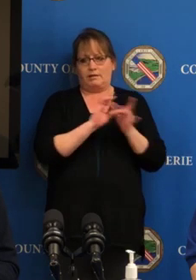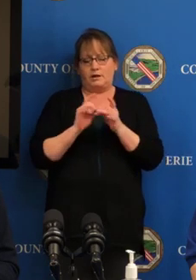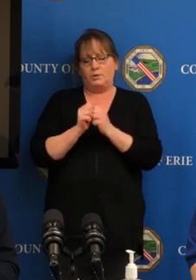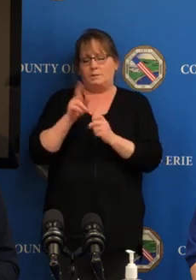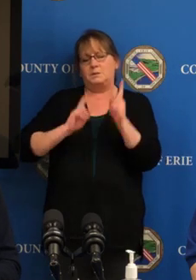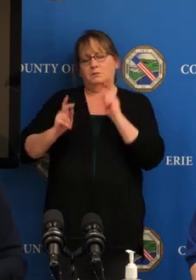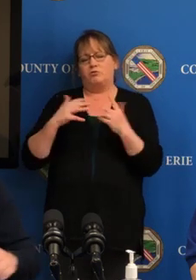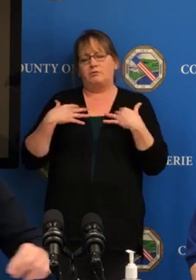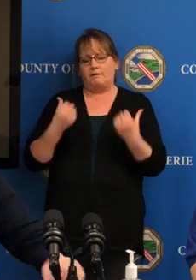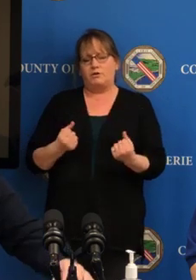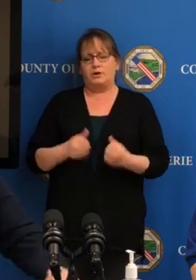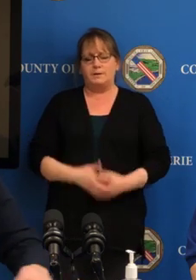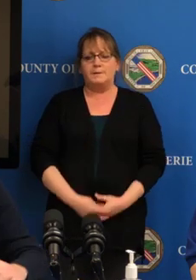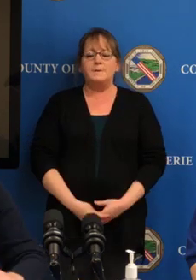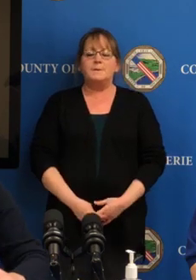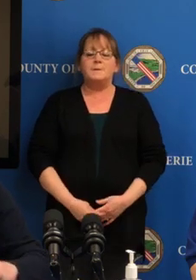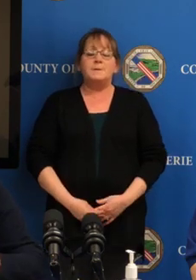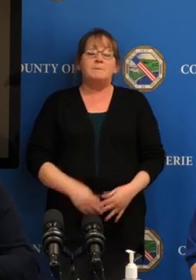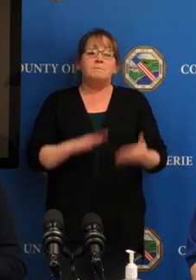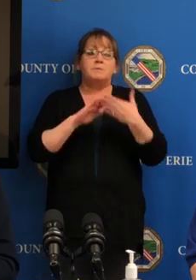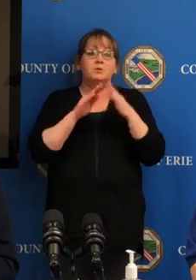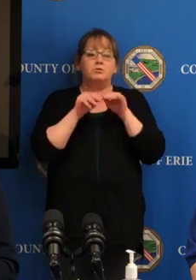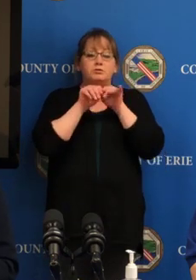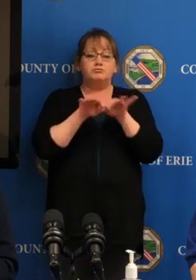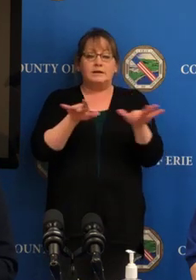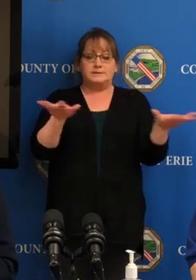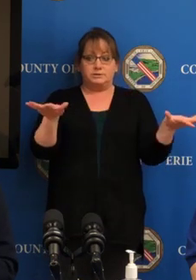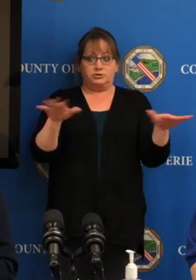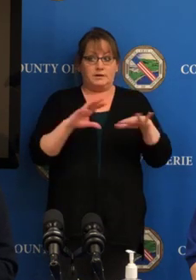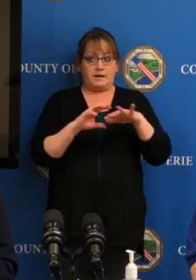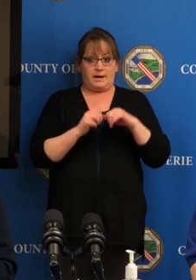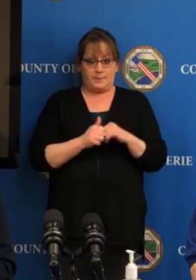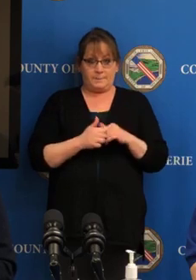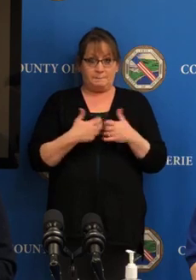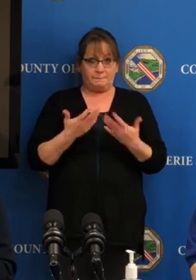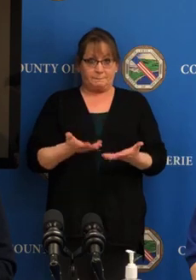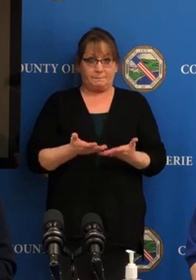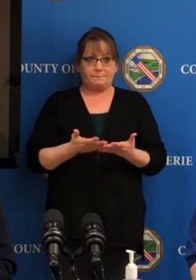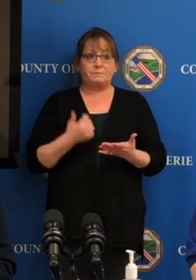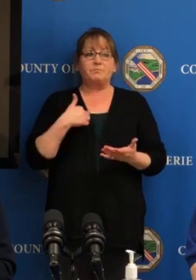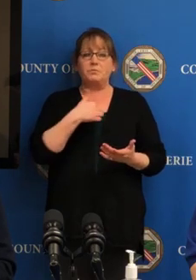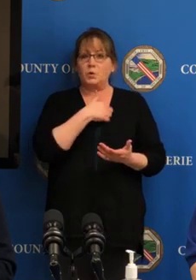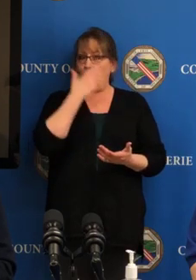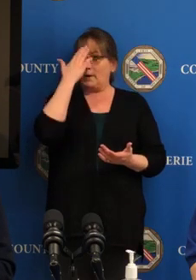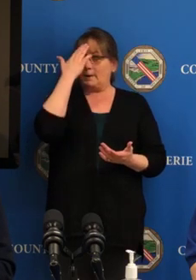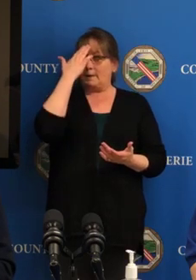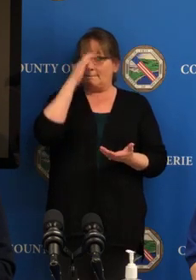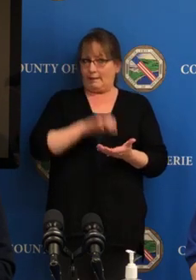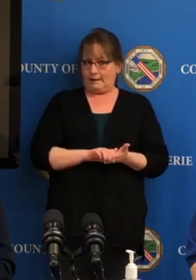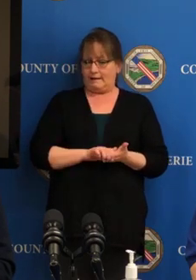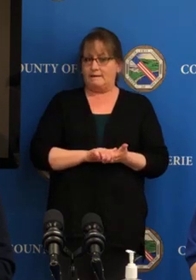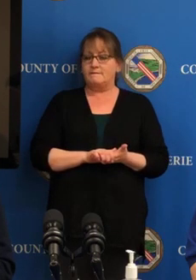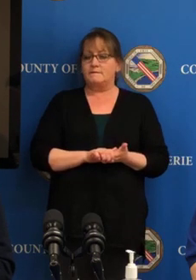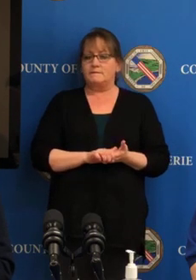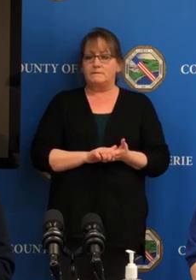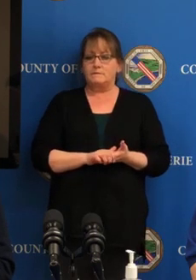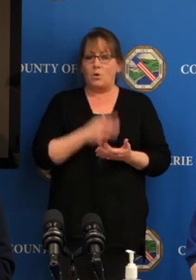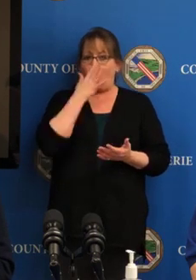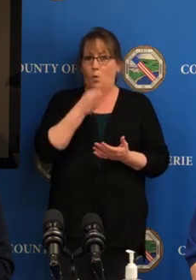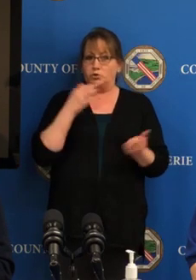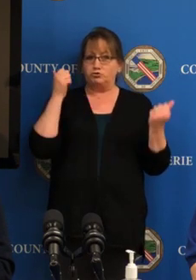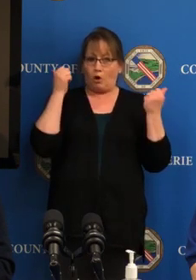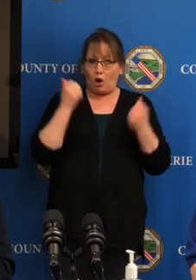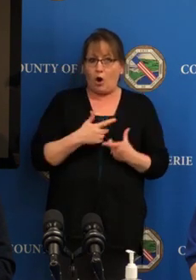recovered. Now, community transmission. We believe almost all of the latest newer cases are